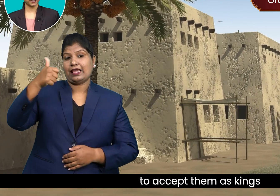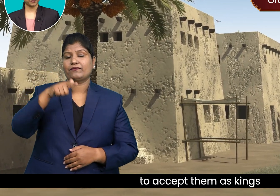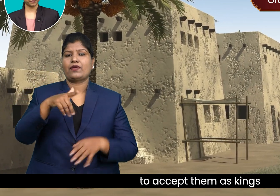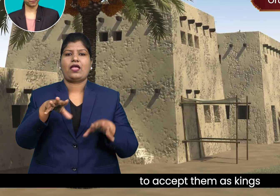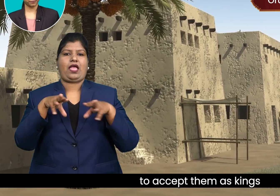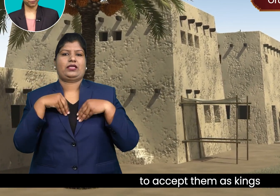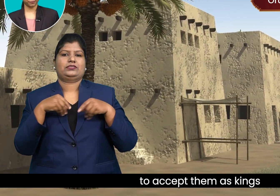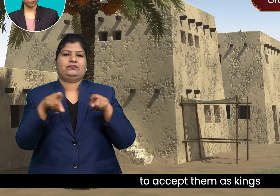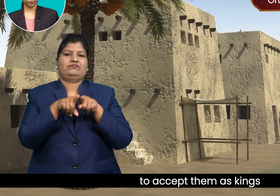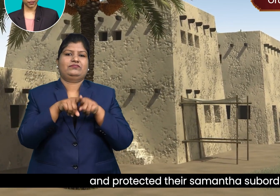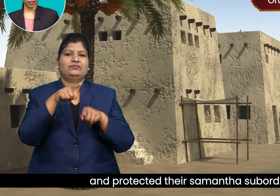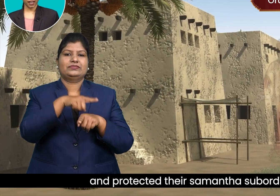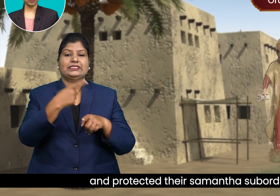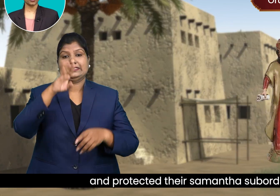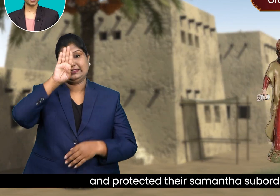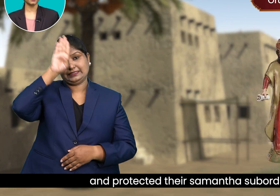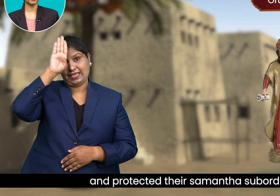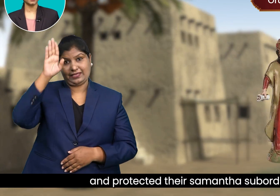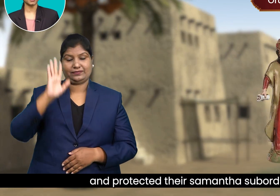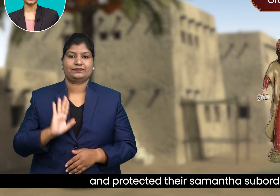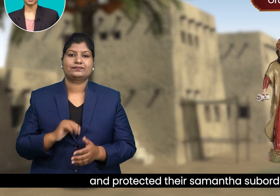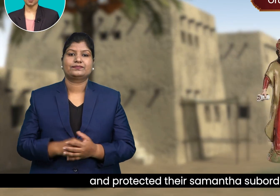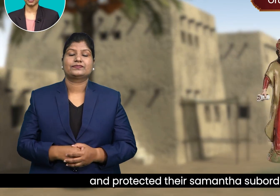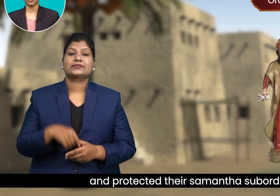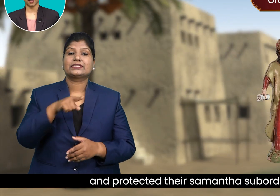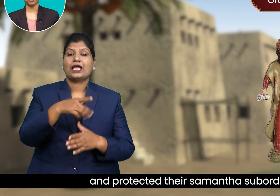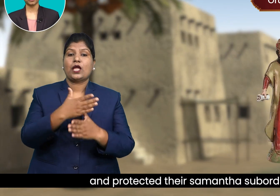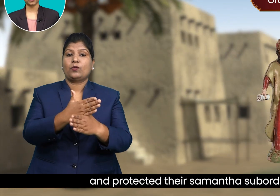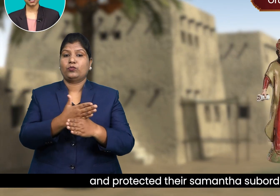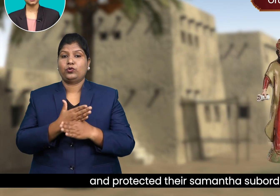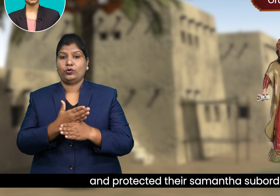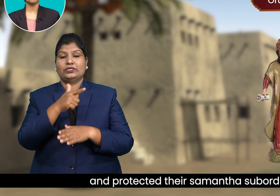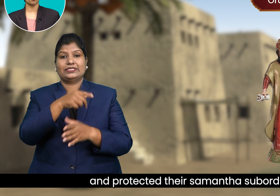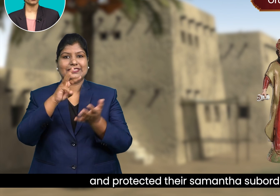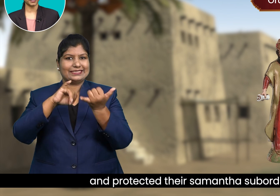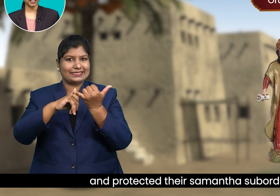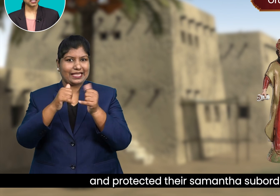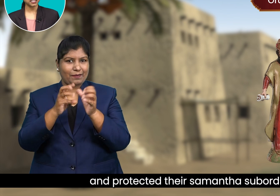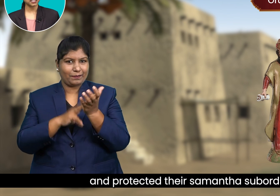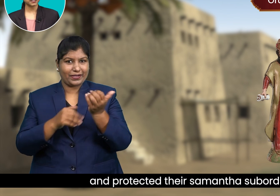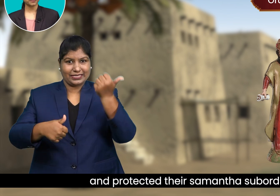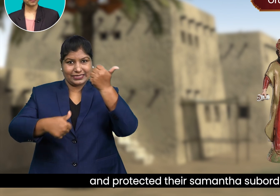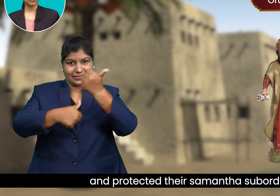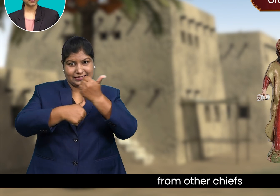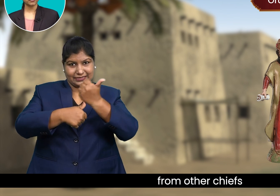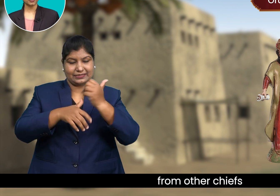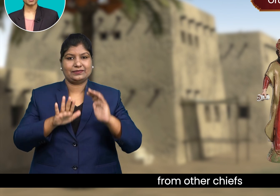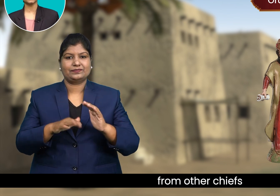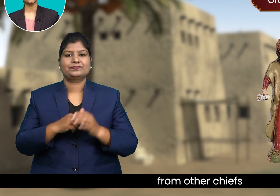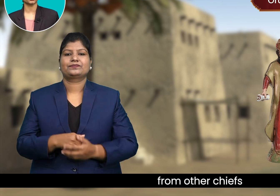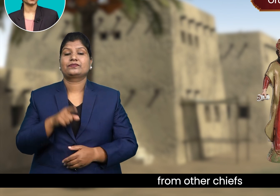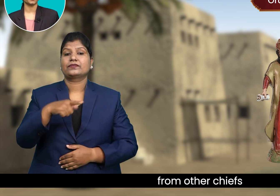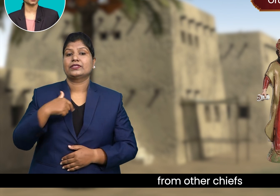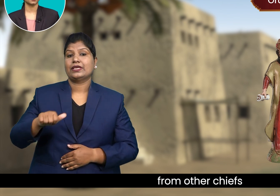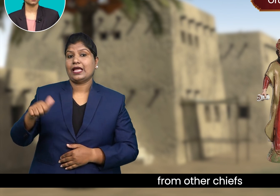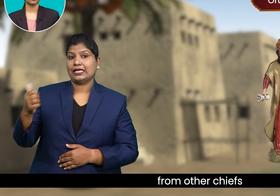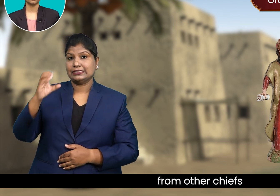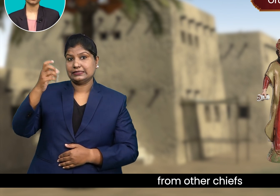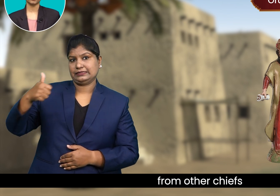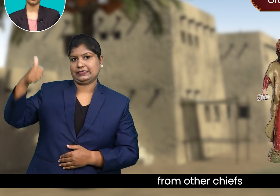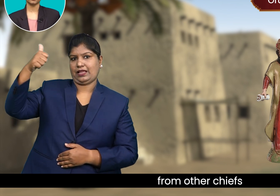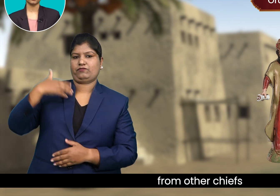kings and protected their Samanta subordinates from other